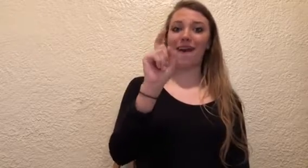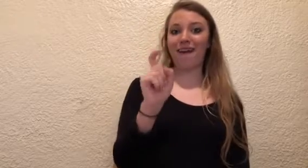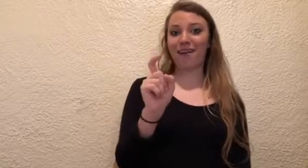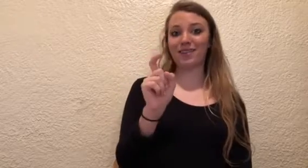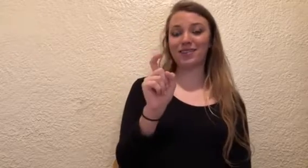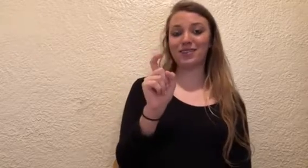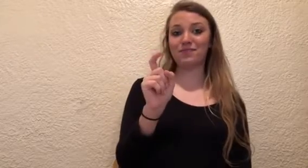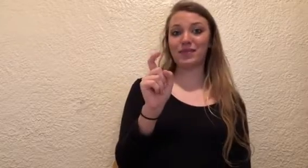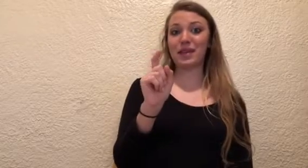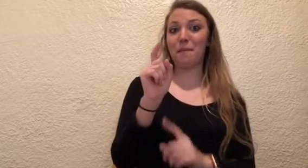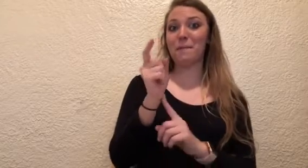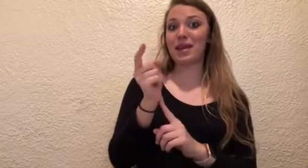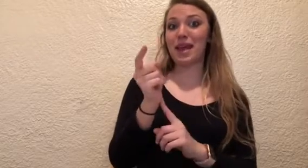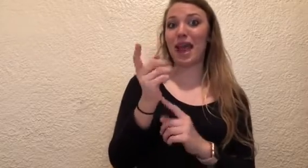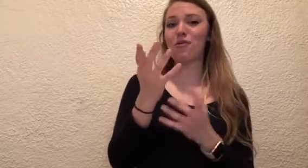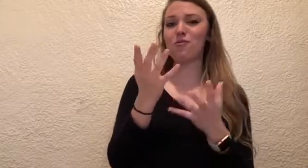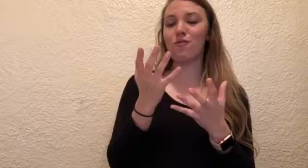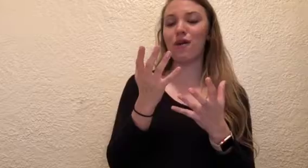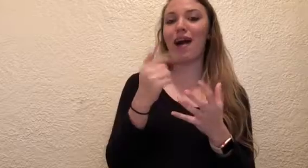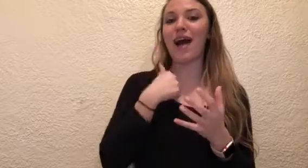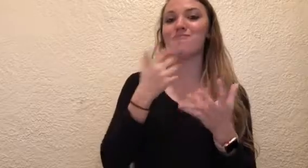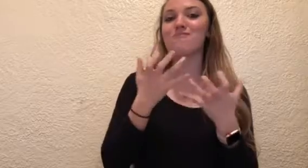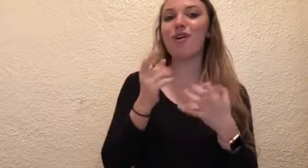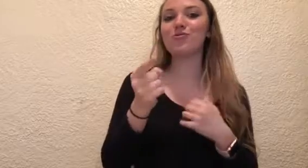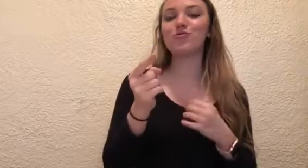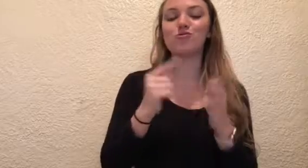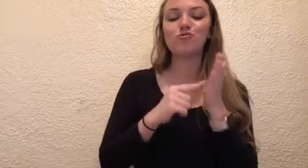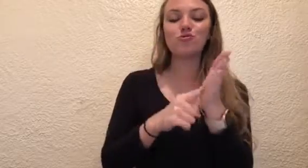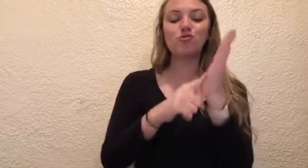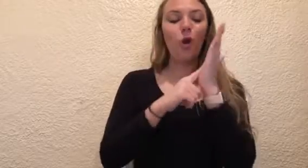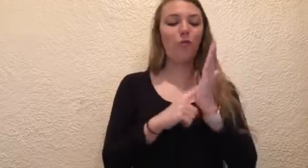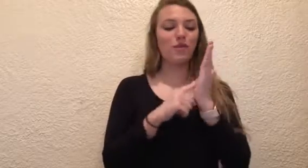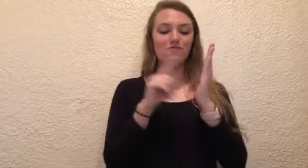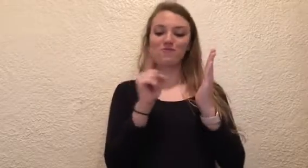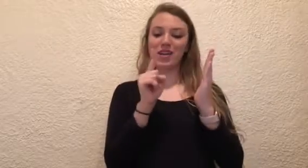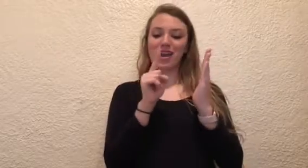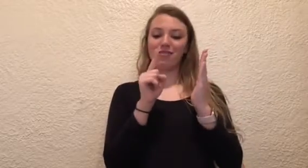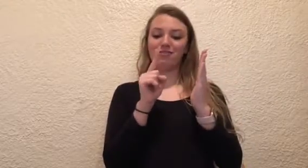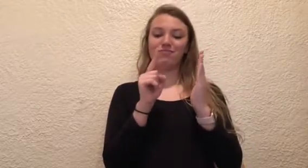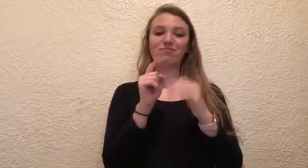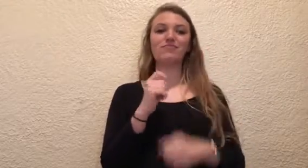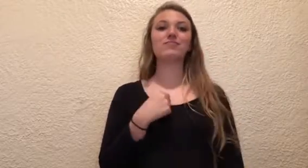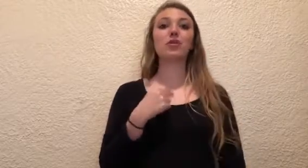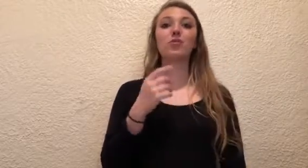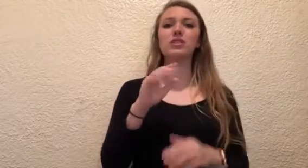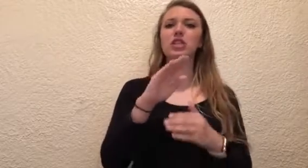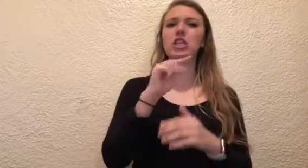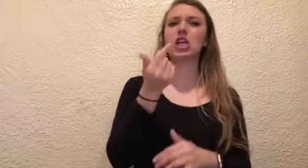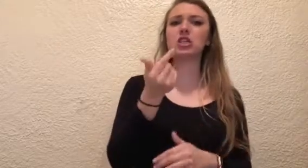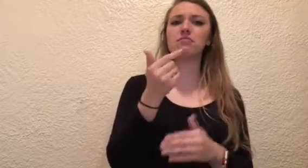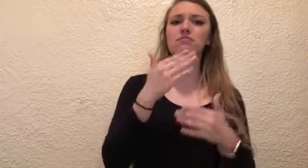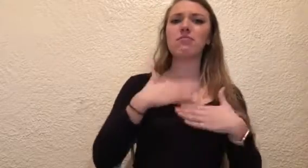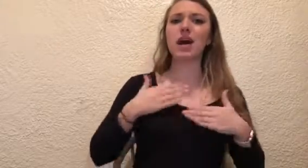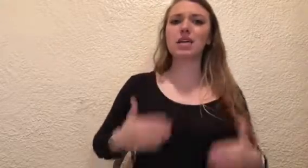I'm going to have you show me what that is and where it is. What's another body part that you saw? What's another body